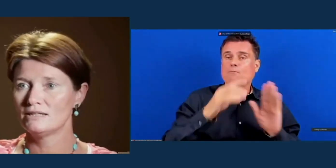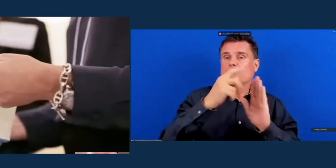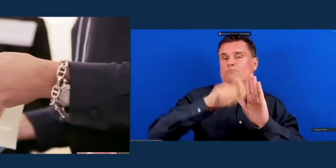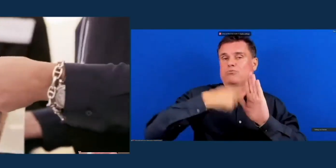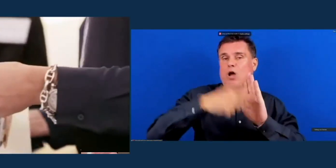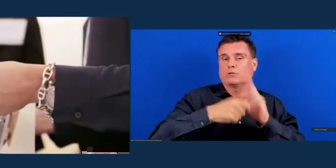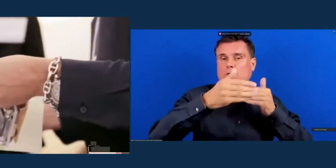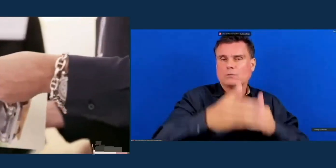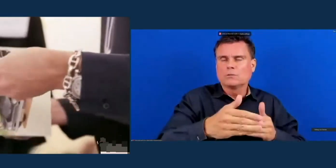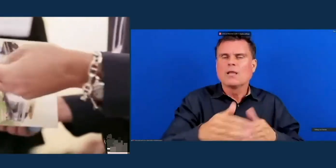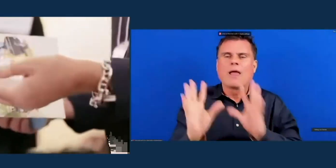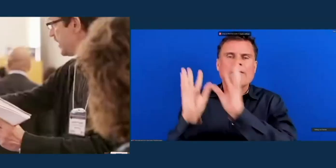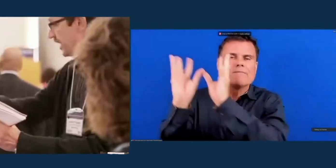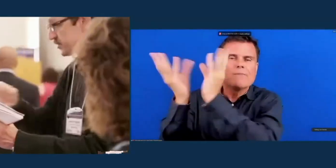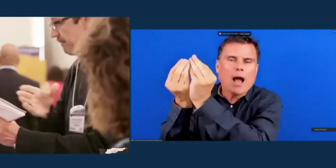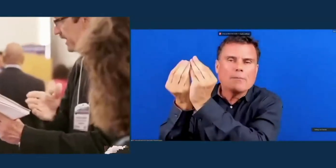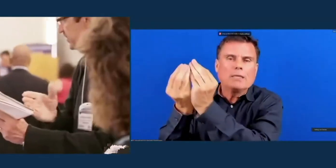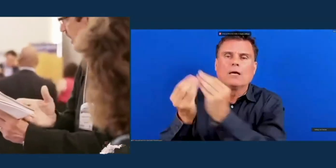Uganda.